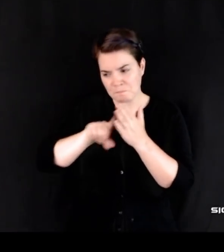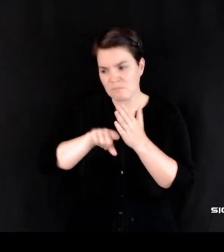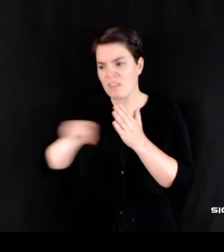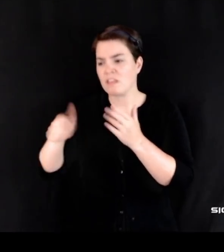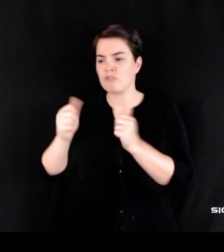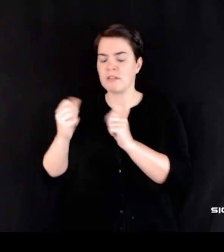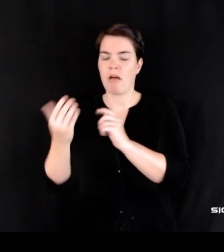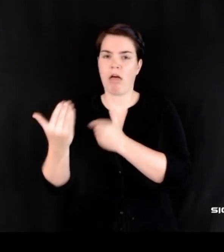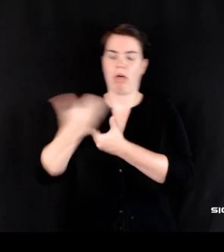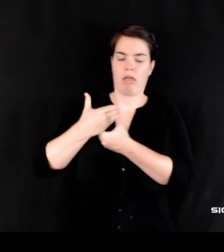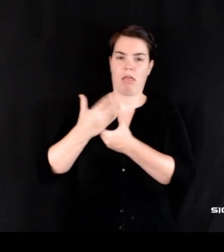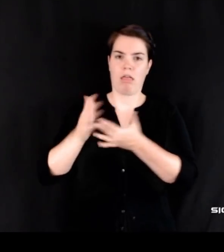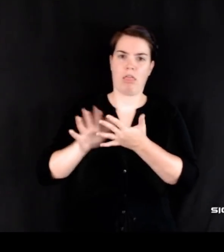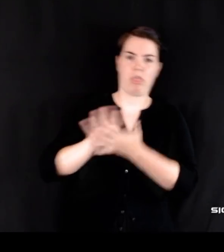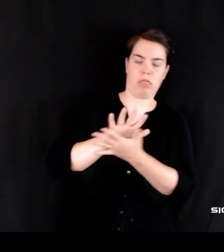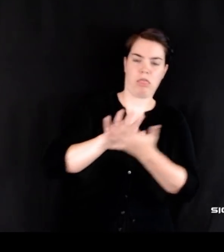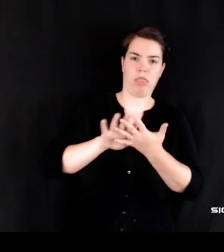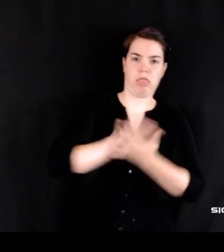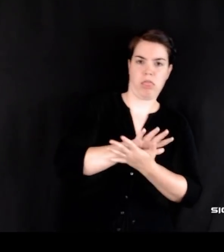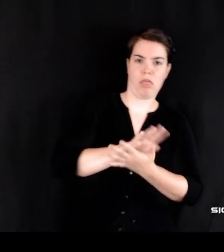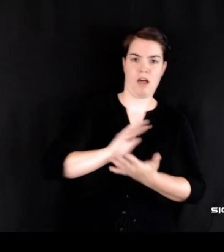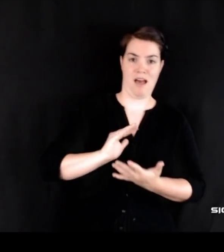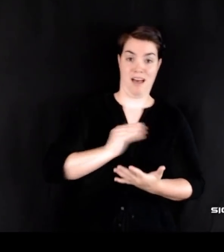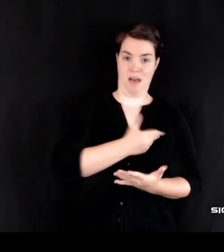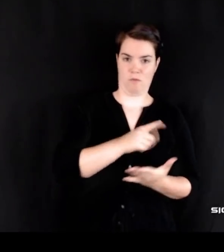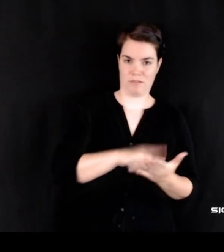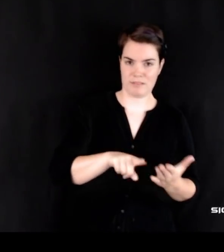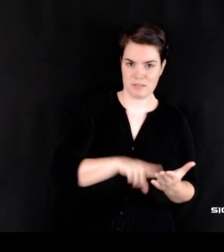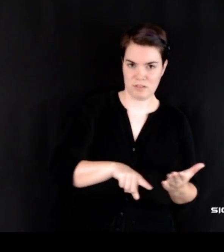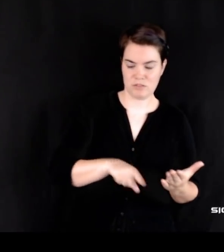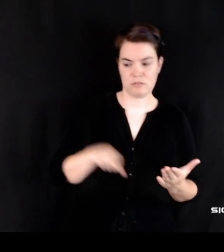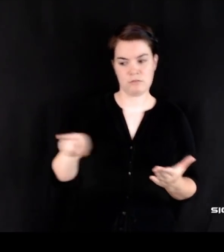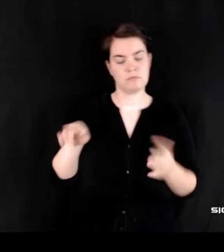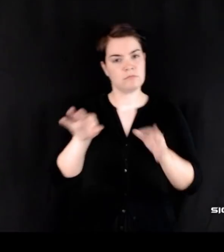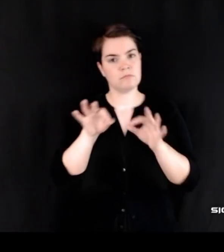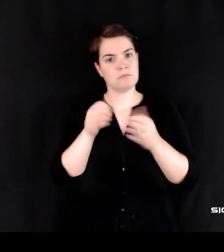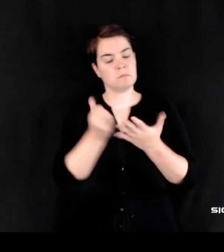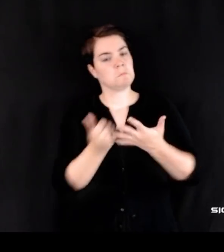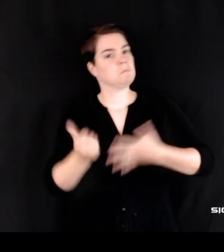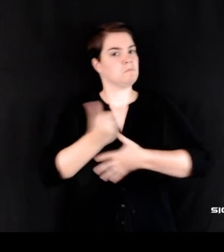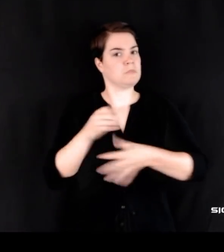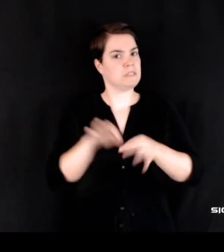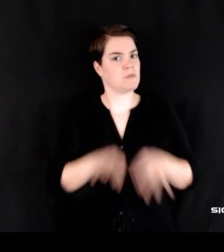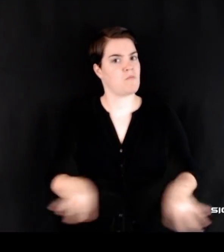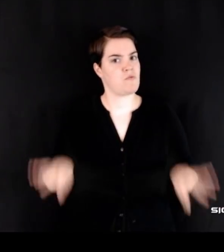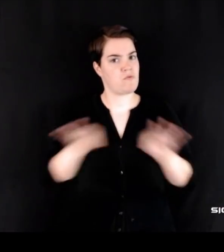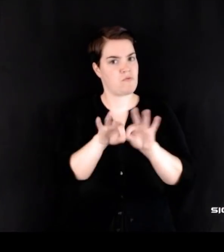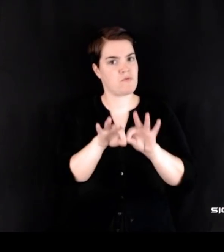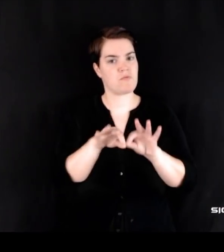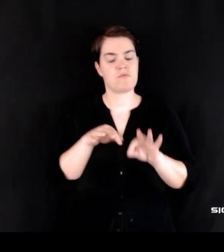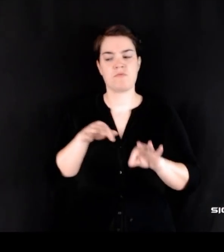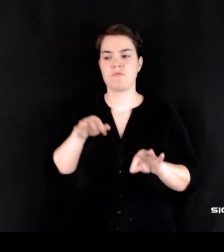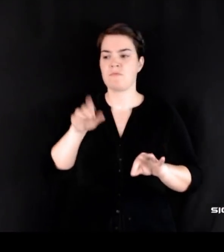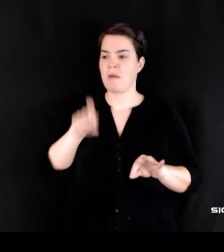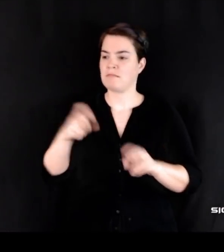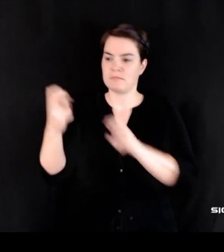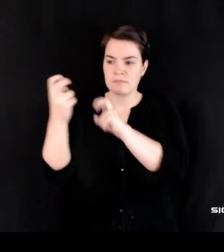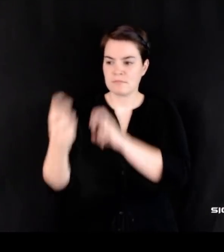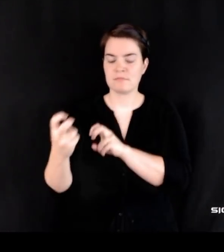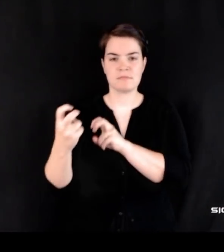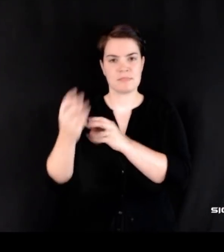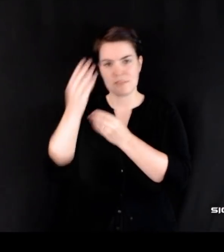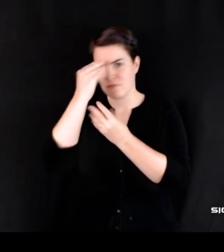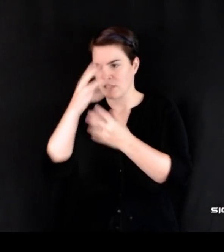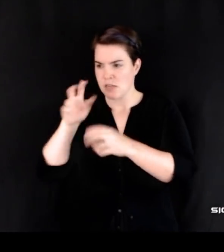investigation. The matters we investigated were of paramount importance. It was critical for us to obtain full and